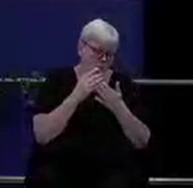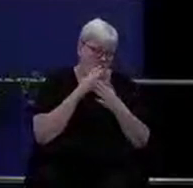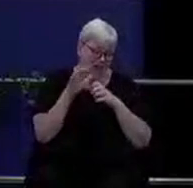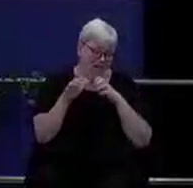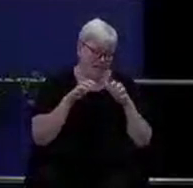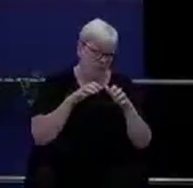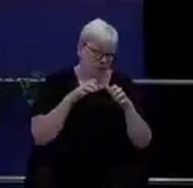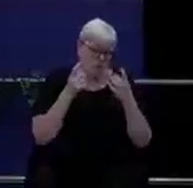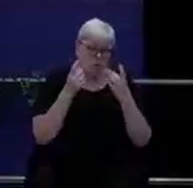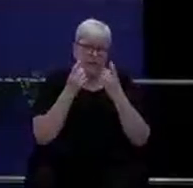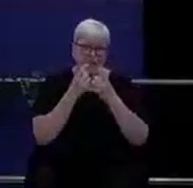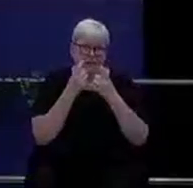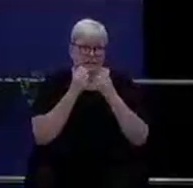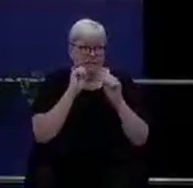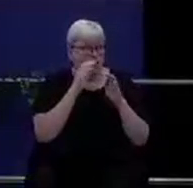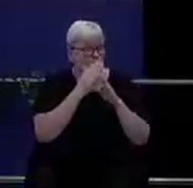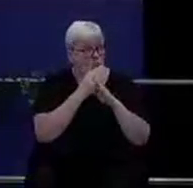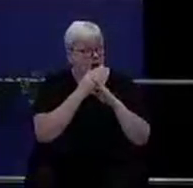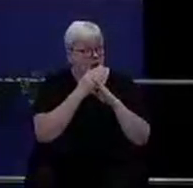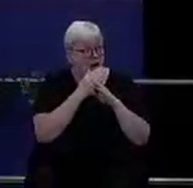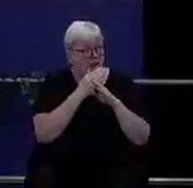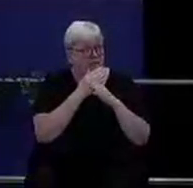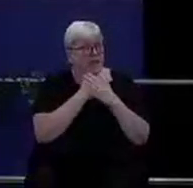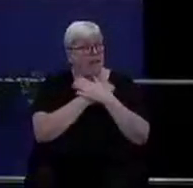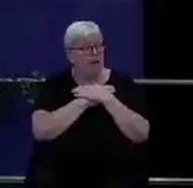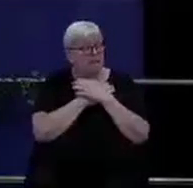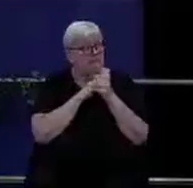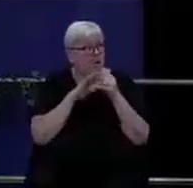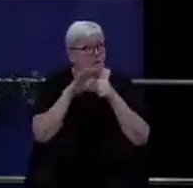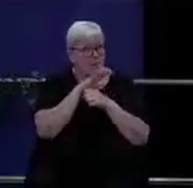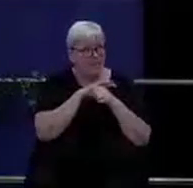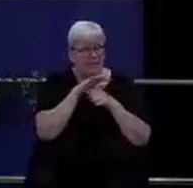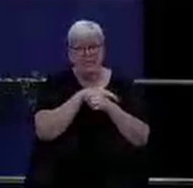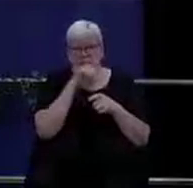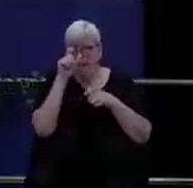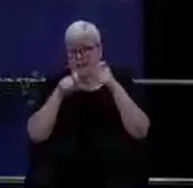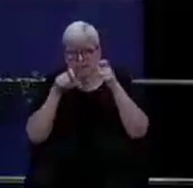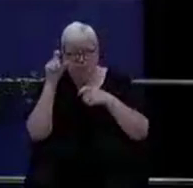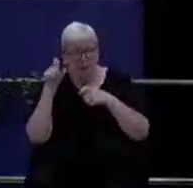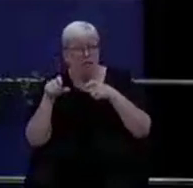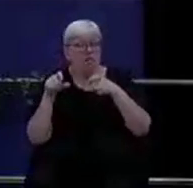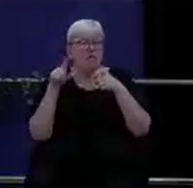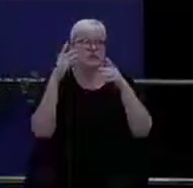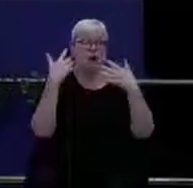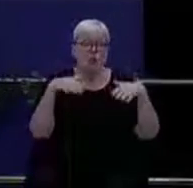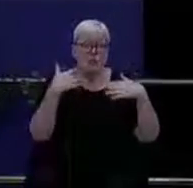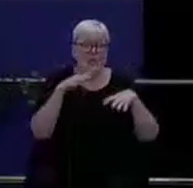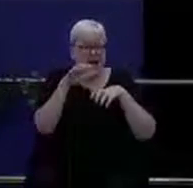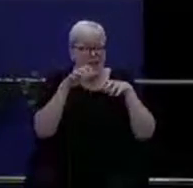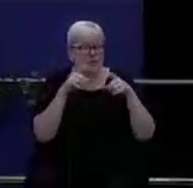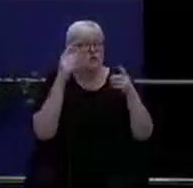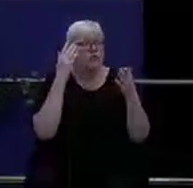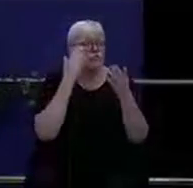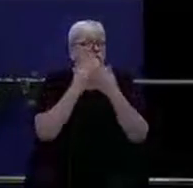one of the things that distinguishes your work a lot is a love of place and the people in it, as well as the non-human animals. And I